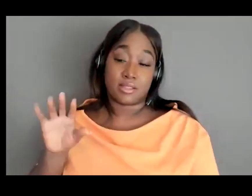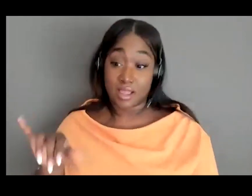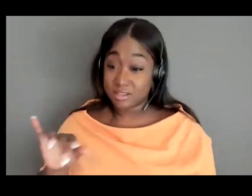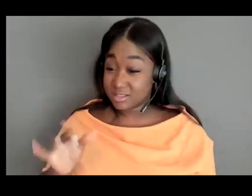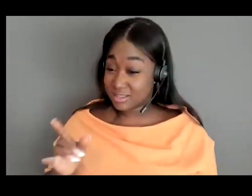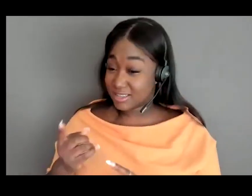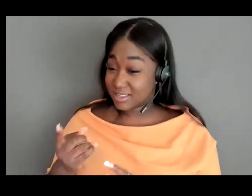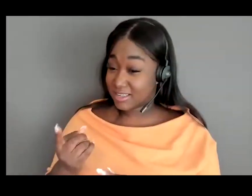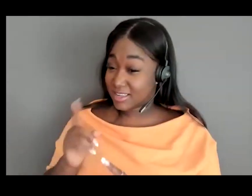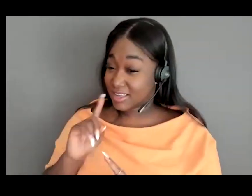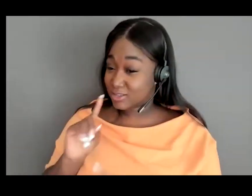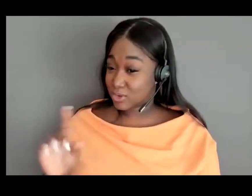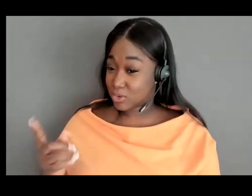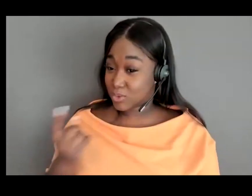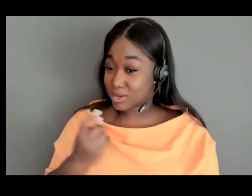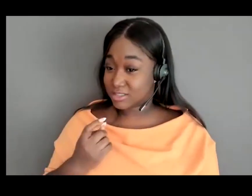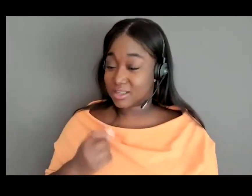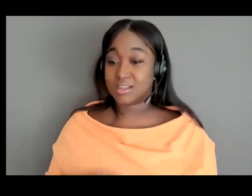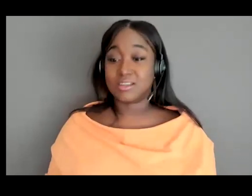Yes.